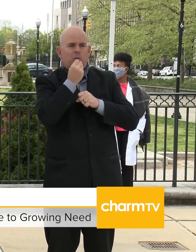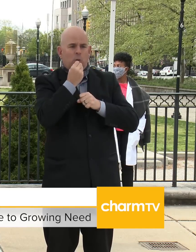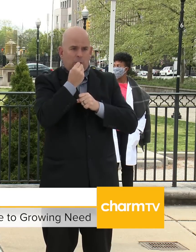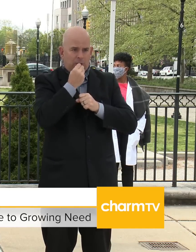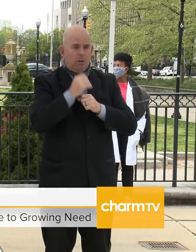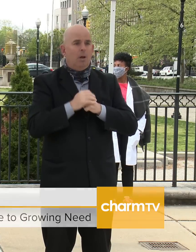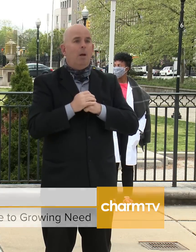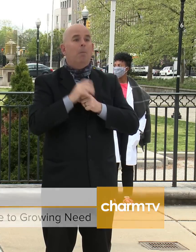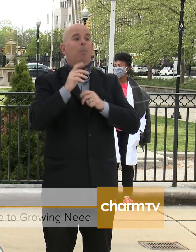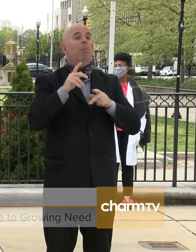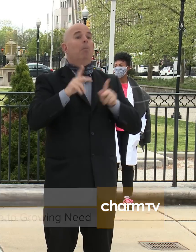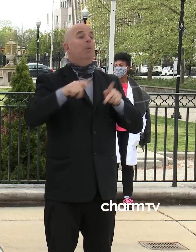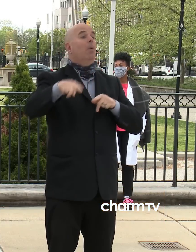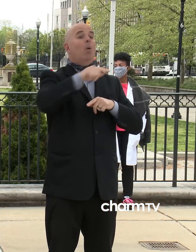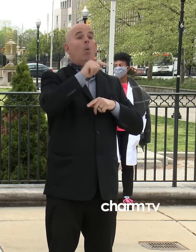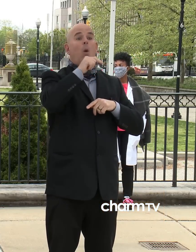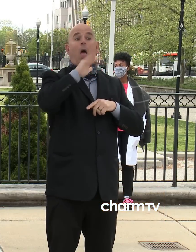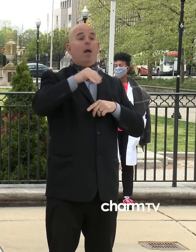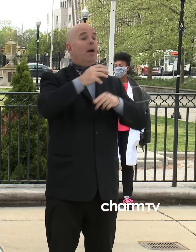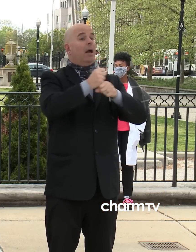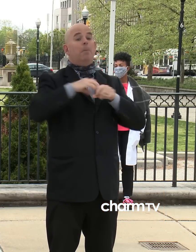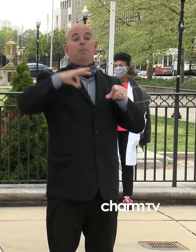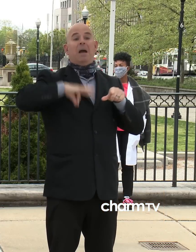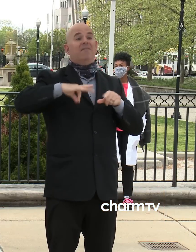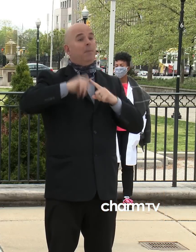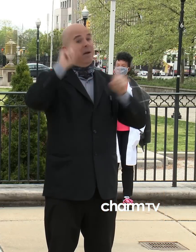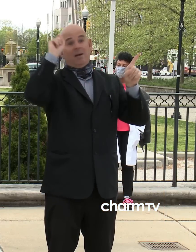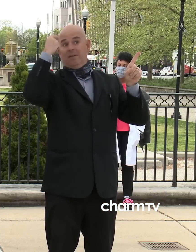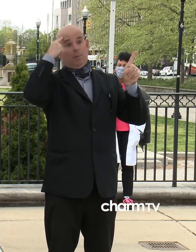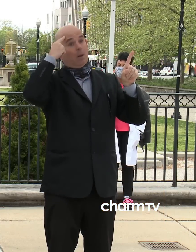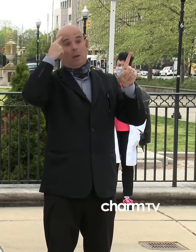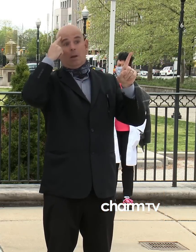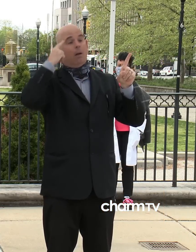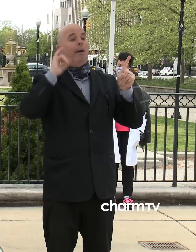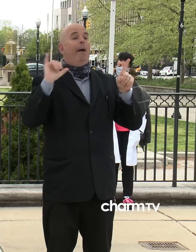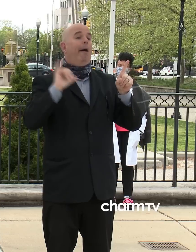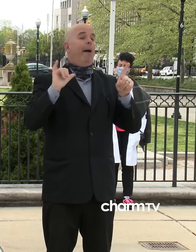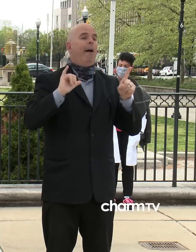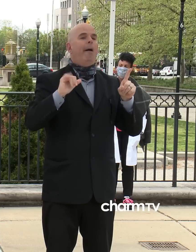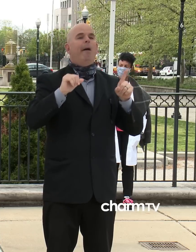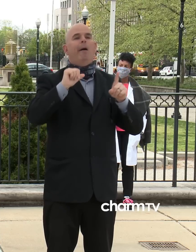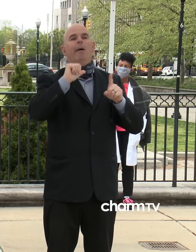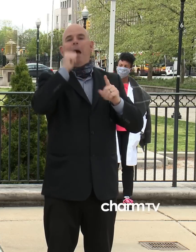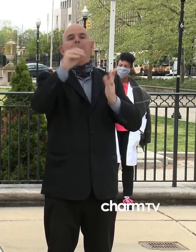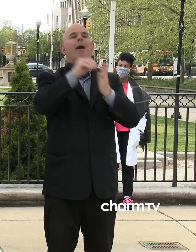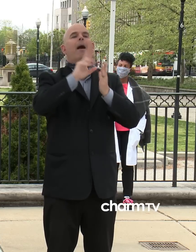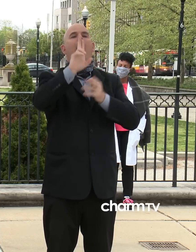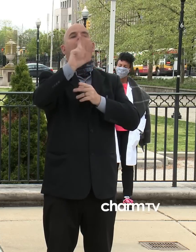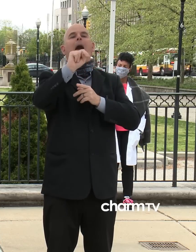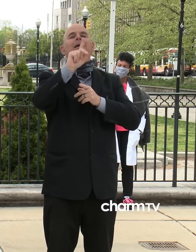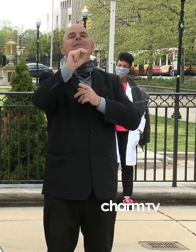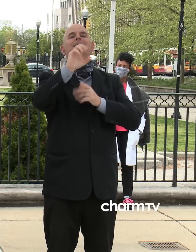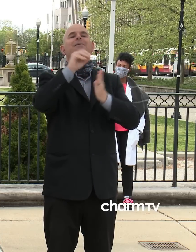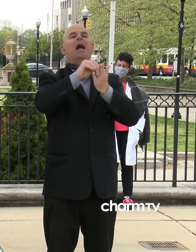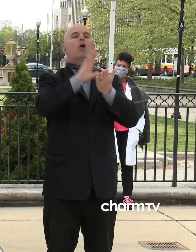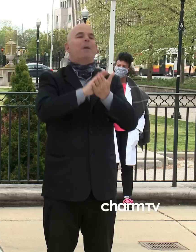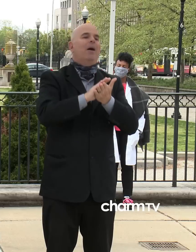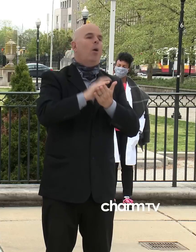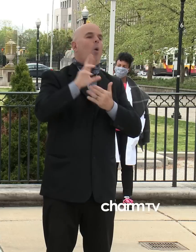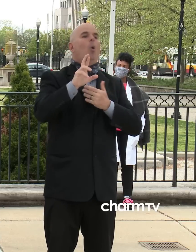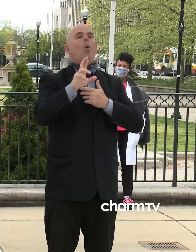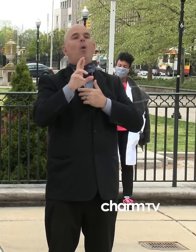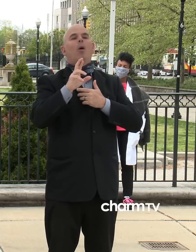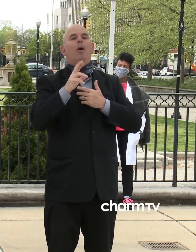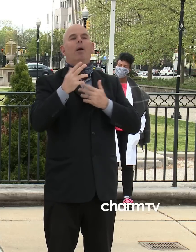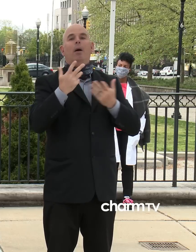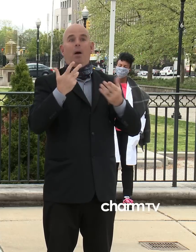don't benefit from government programs, such as undocumented residents, Opportunity Youth, returning